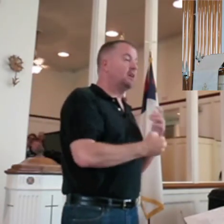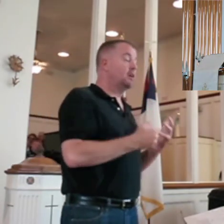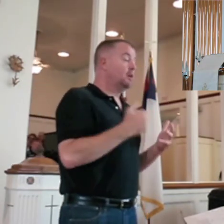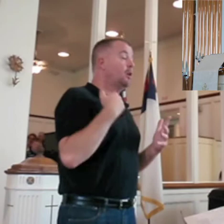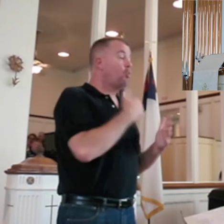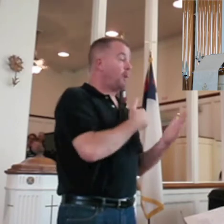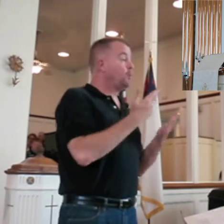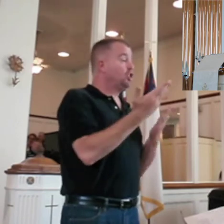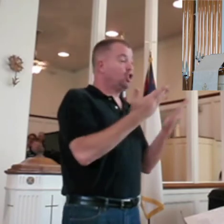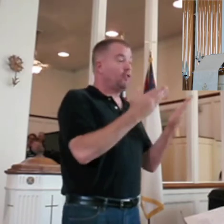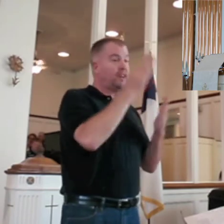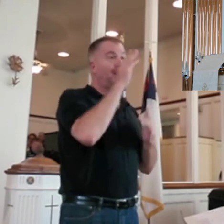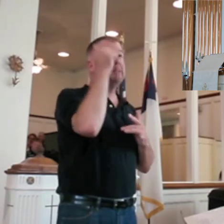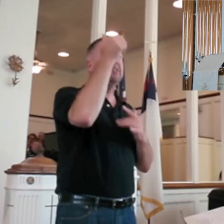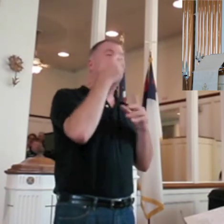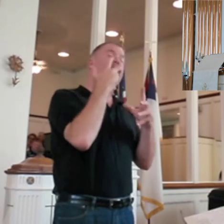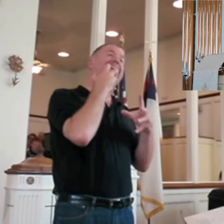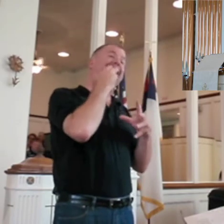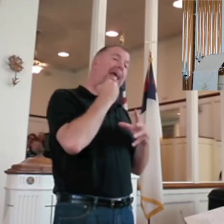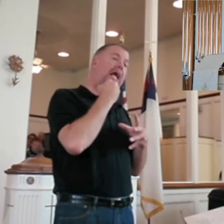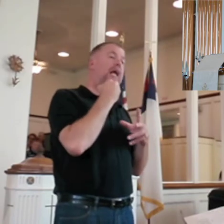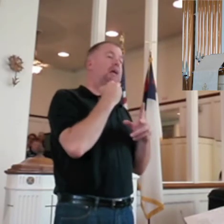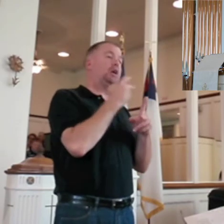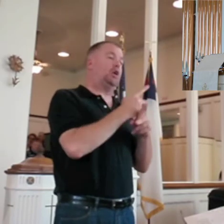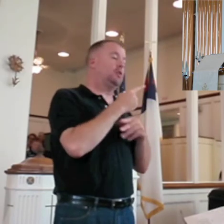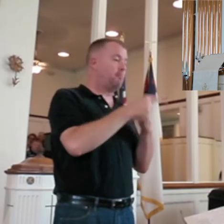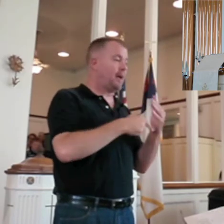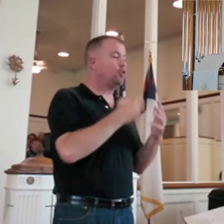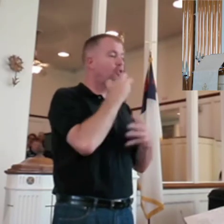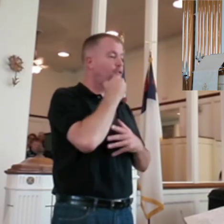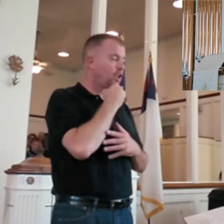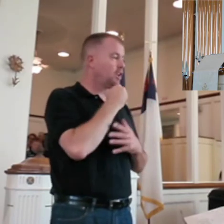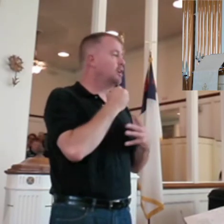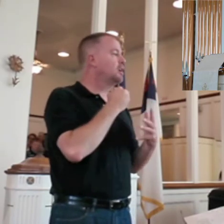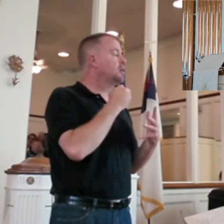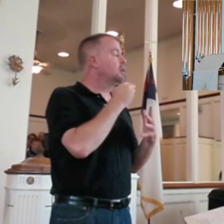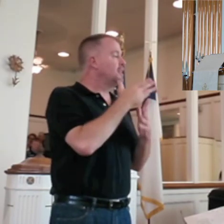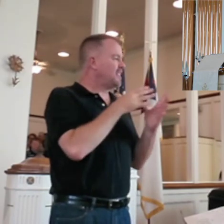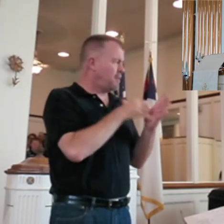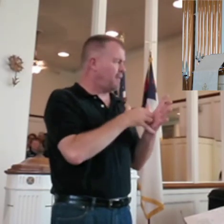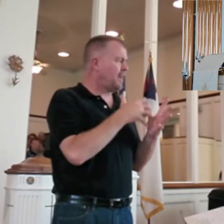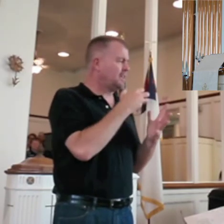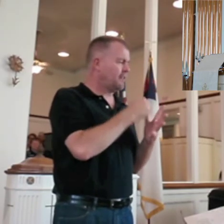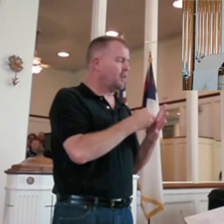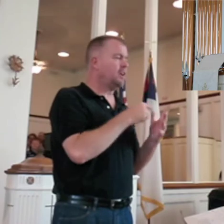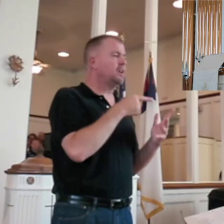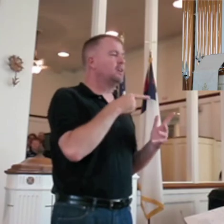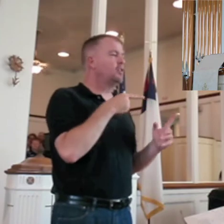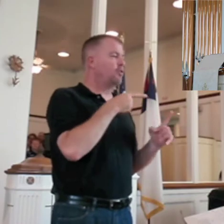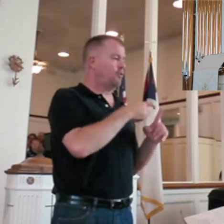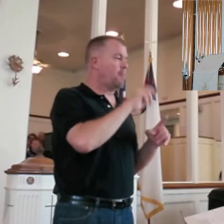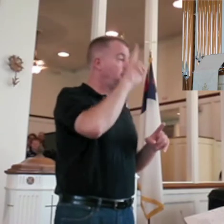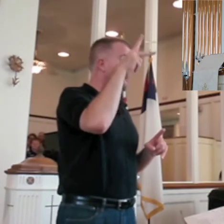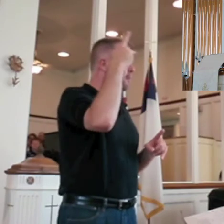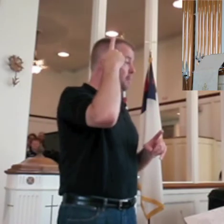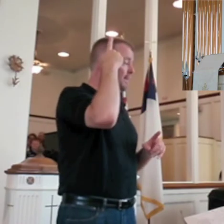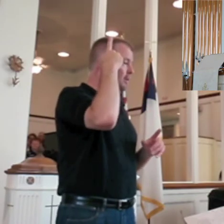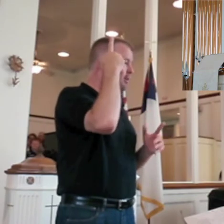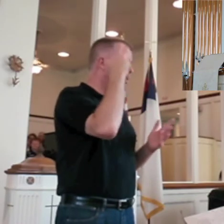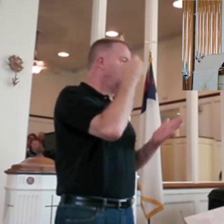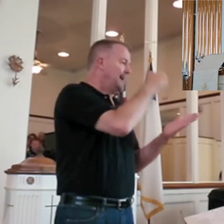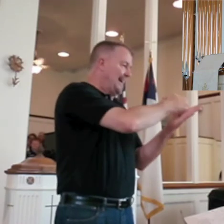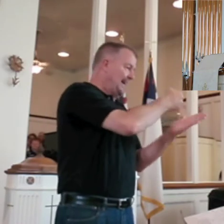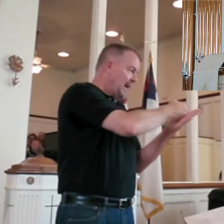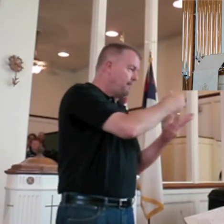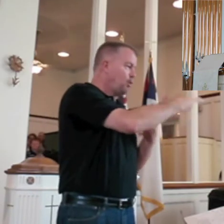suffering. And we serve a God who cares about suffering. Some of that suffering comes from the